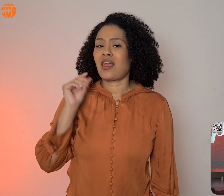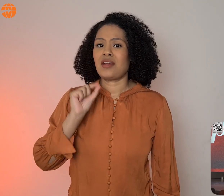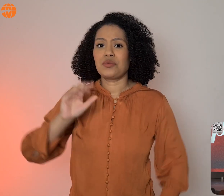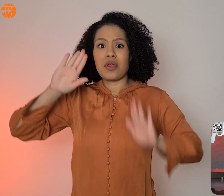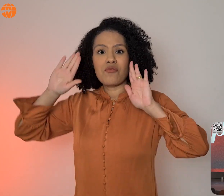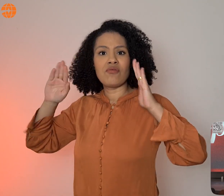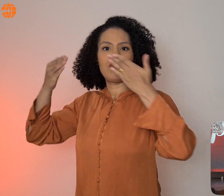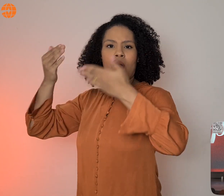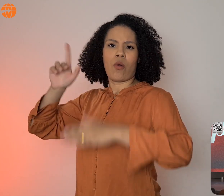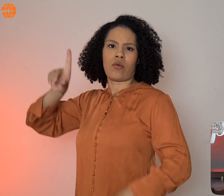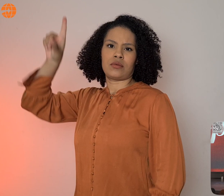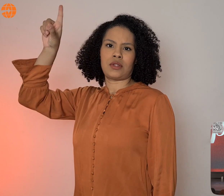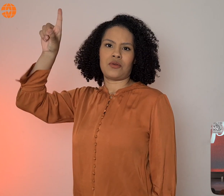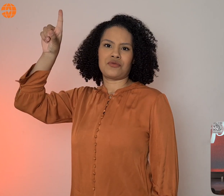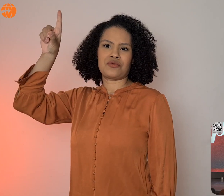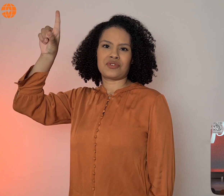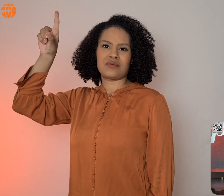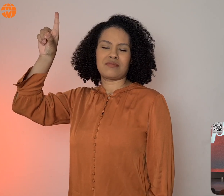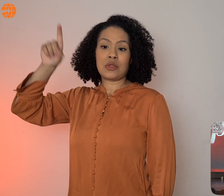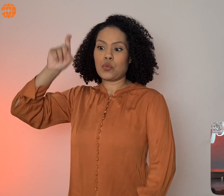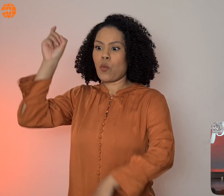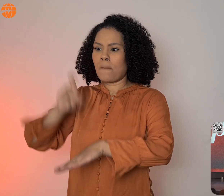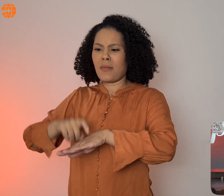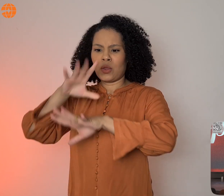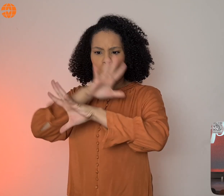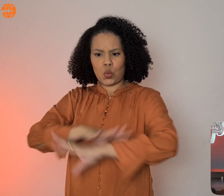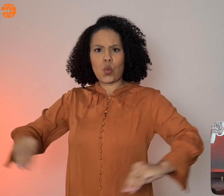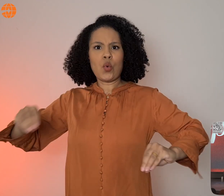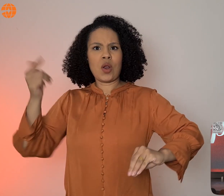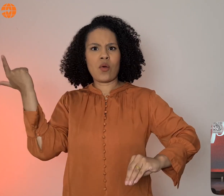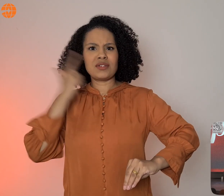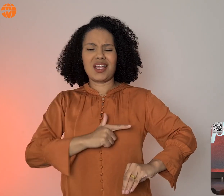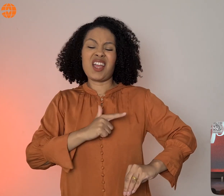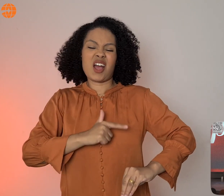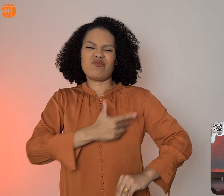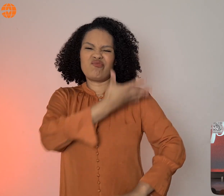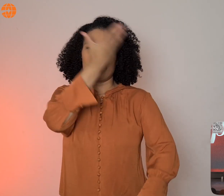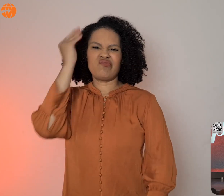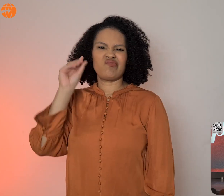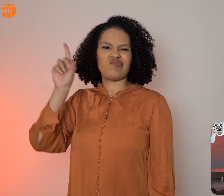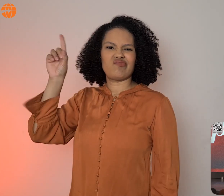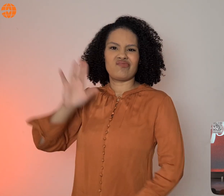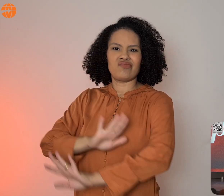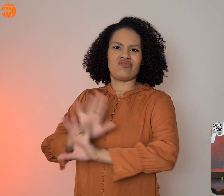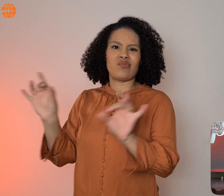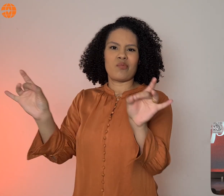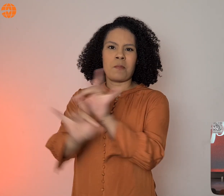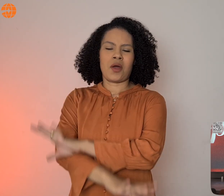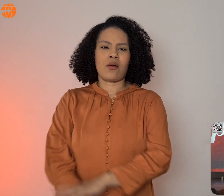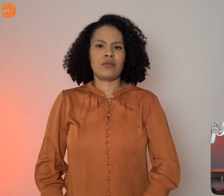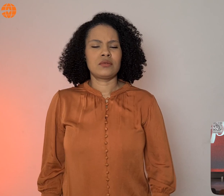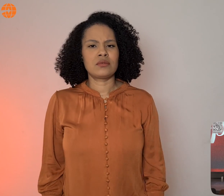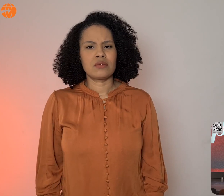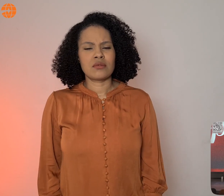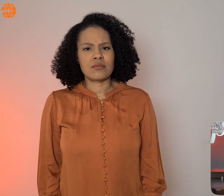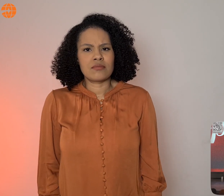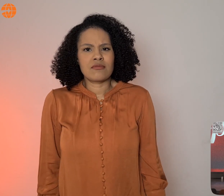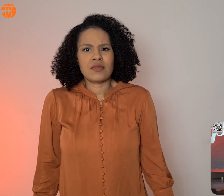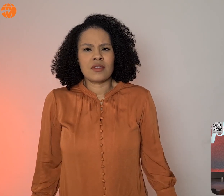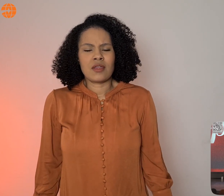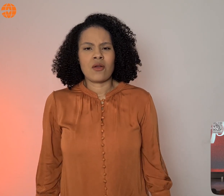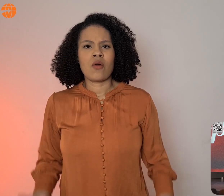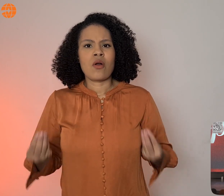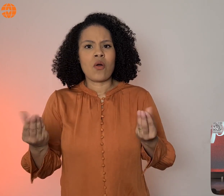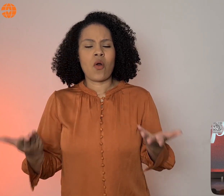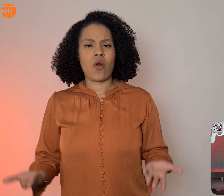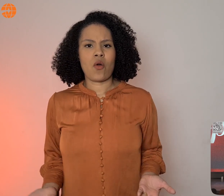gente esquece que é tudo sobre Deus logo que chega a nossa cura. But it is God who even causes the heart of the